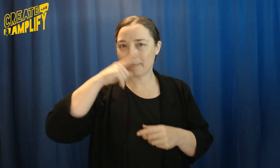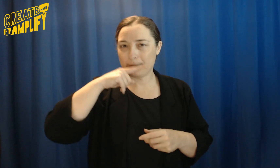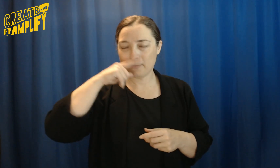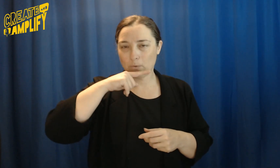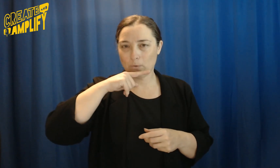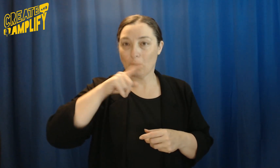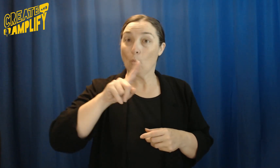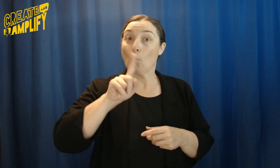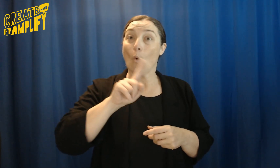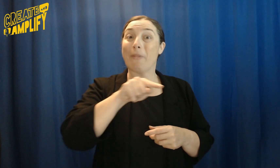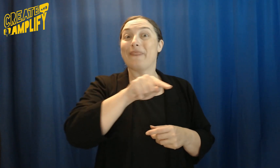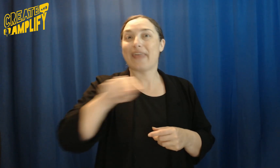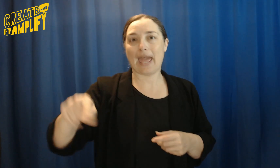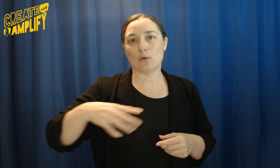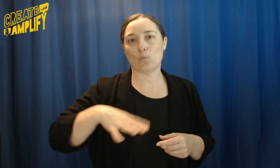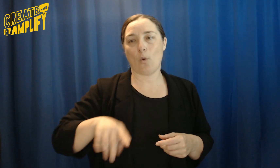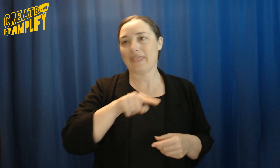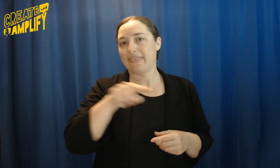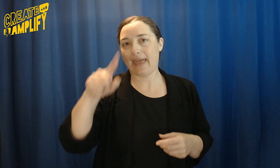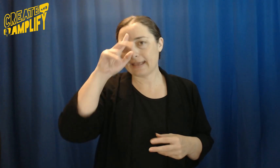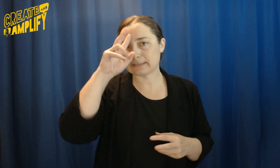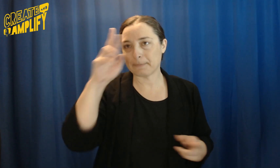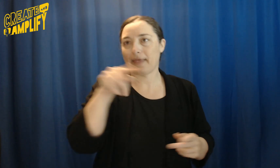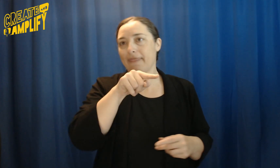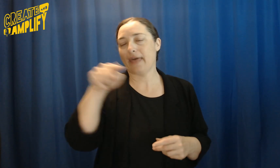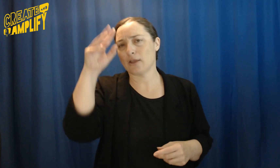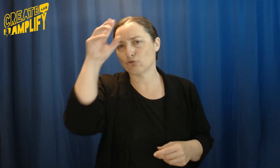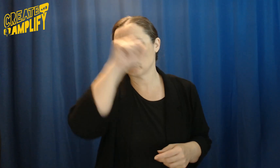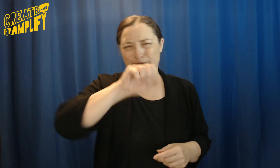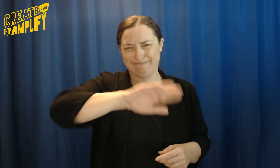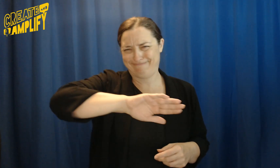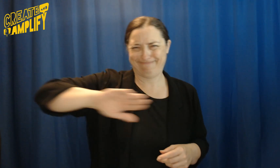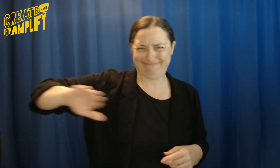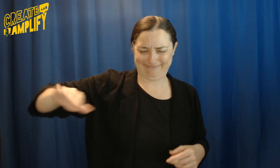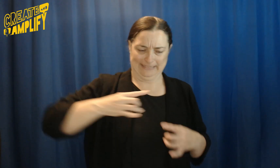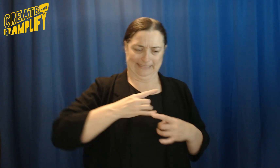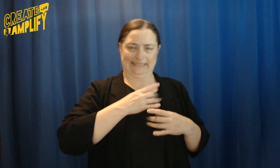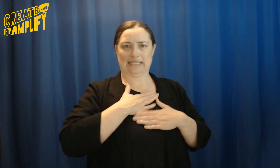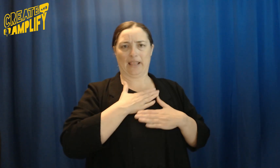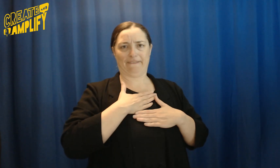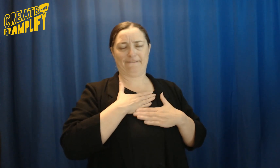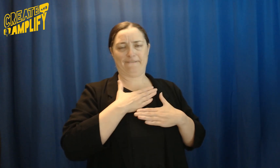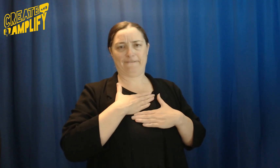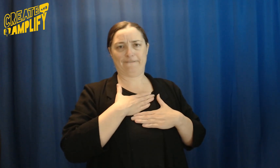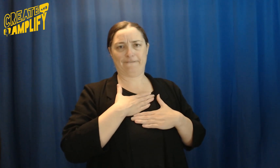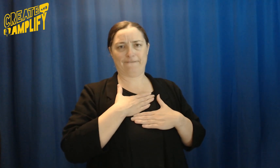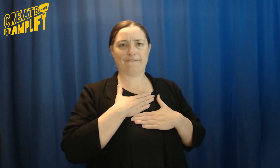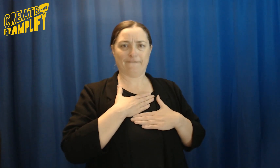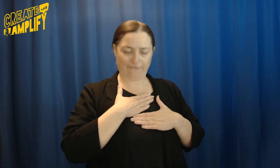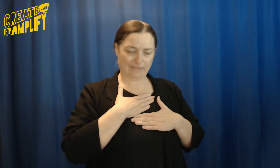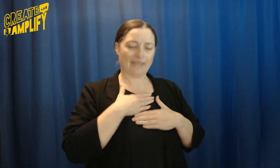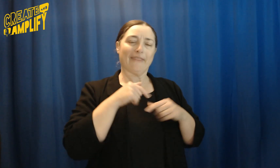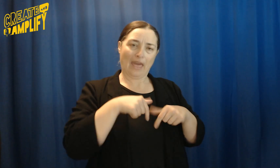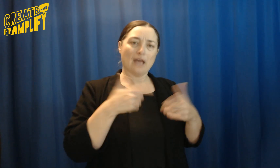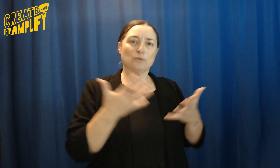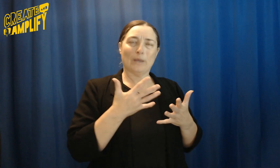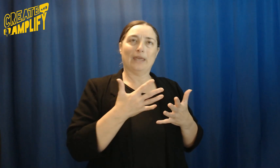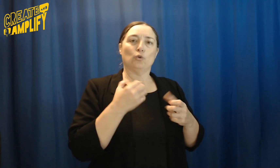demanding or expecting or assuming about you. That's when you can create something that is meaningful. It's not driven